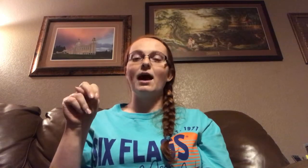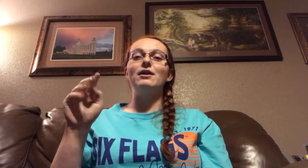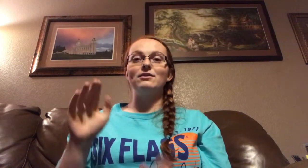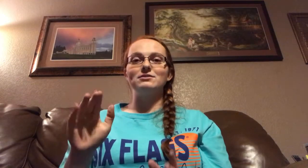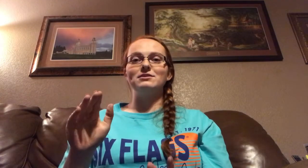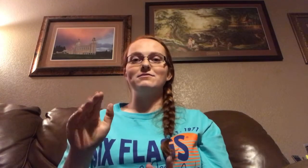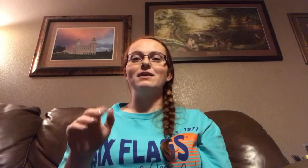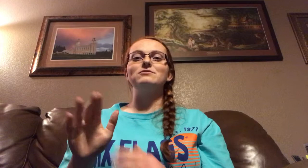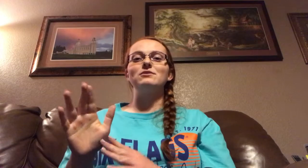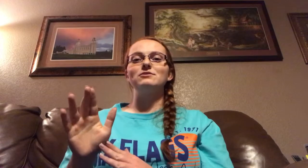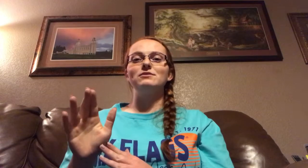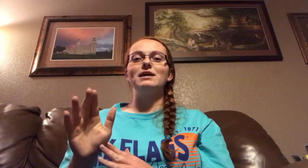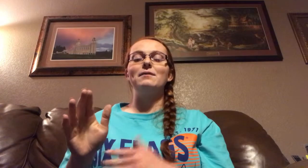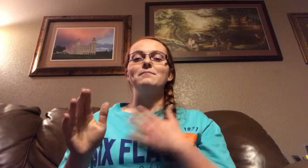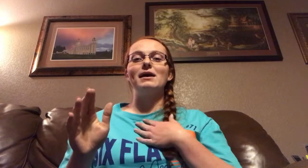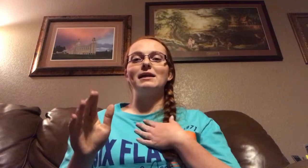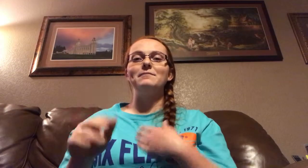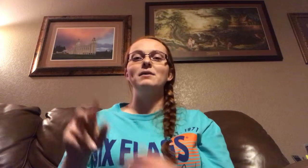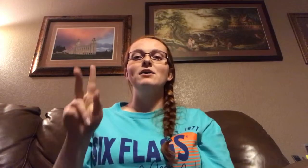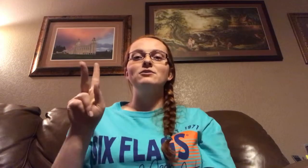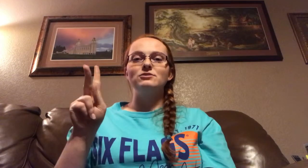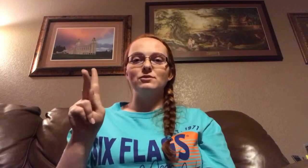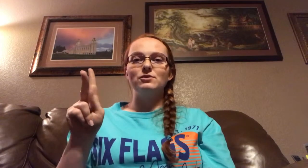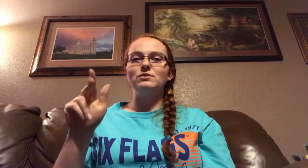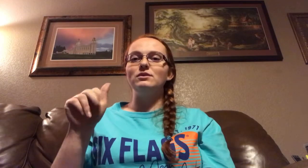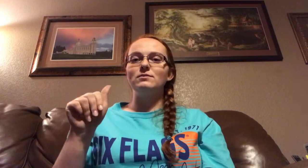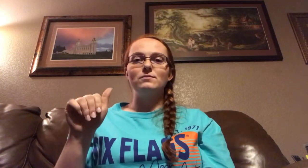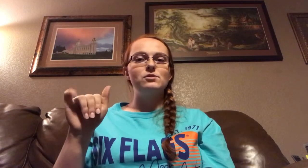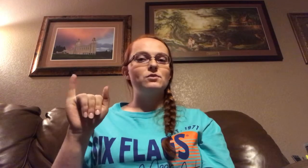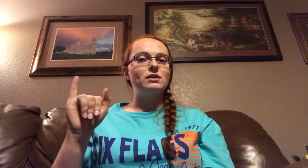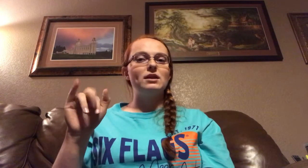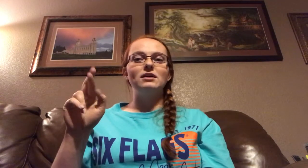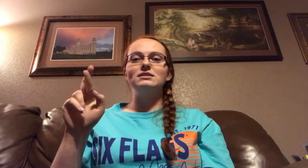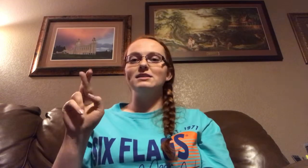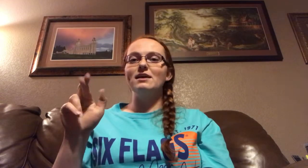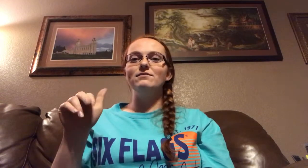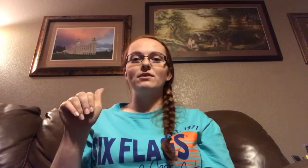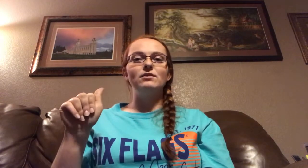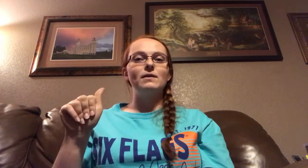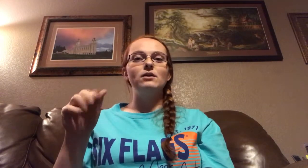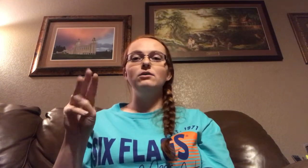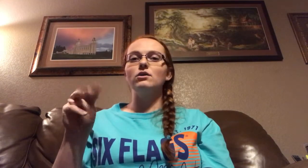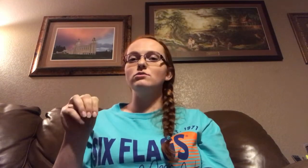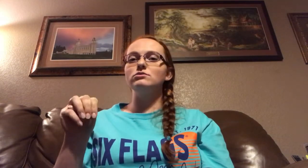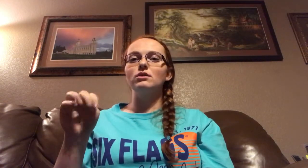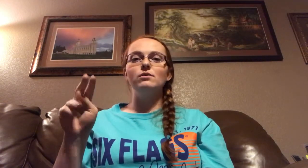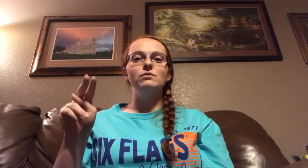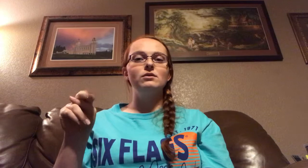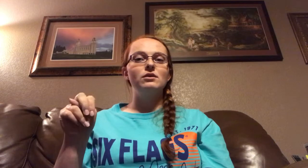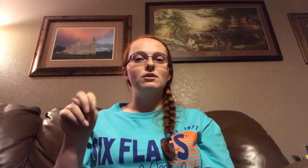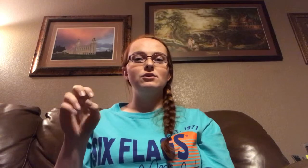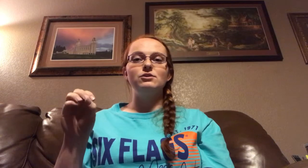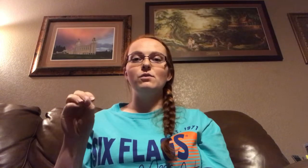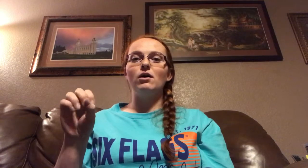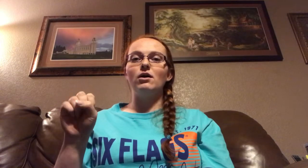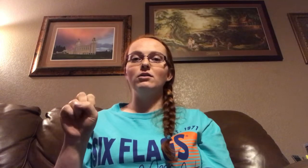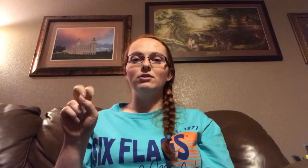know that was a little fast, so I'll slow it down. My name. So you can enunciate very well. Go slow. You are